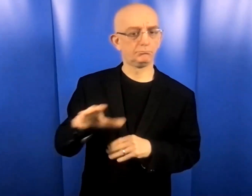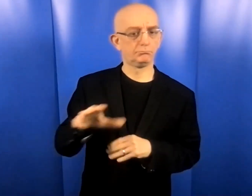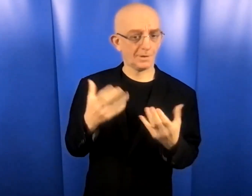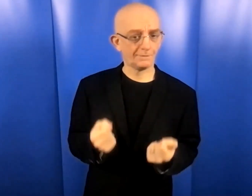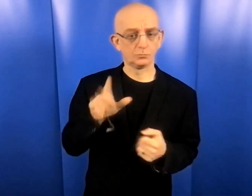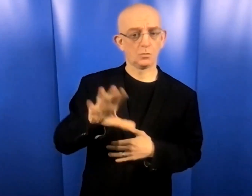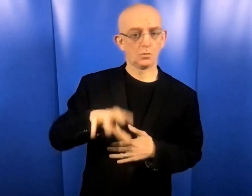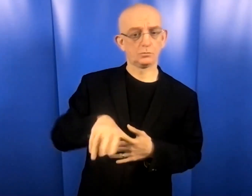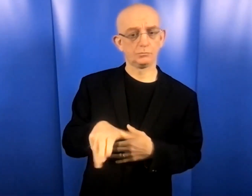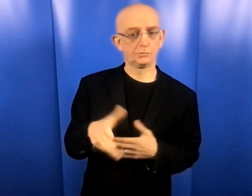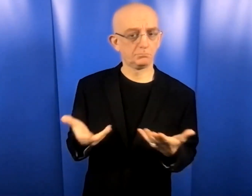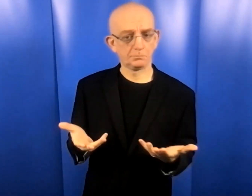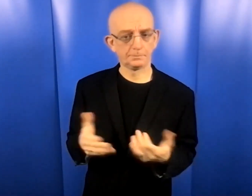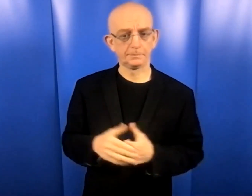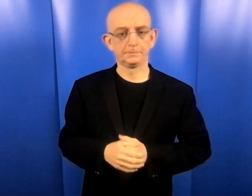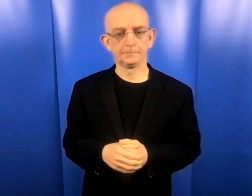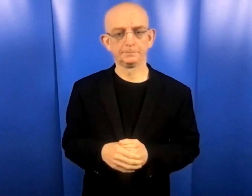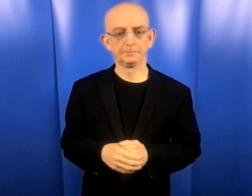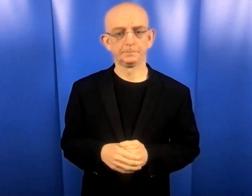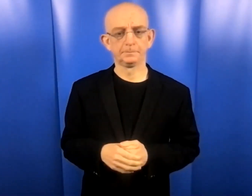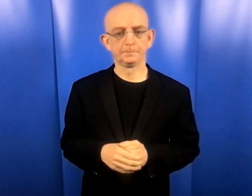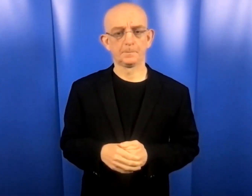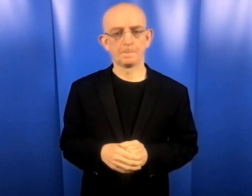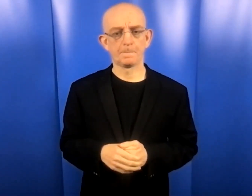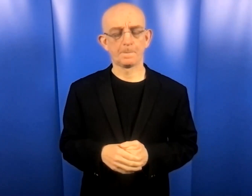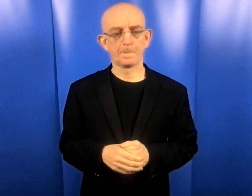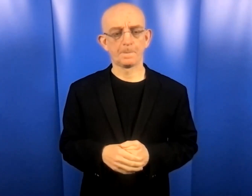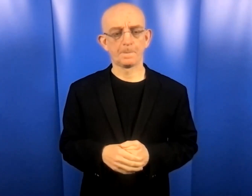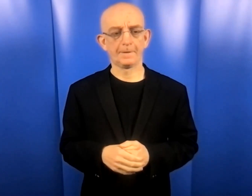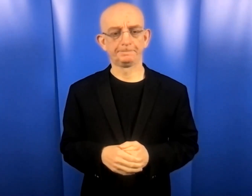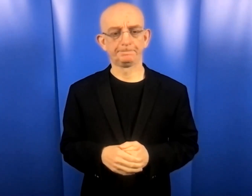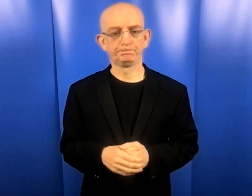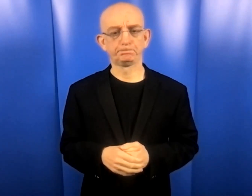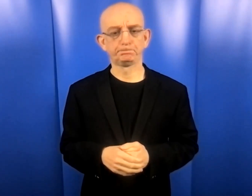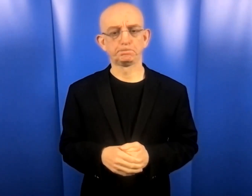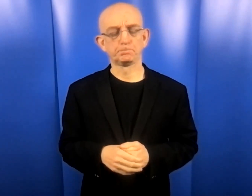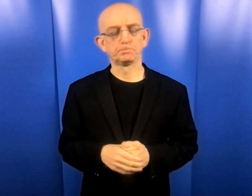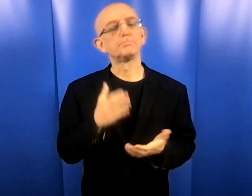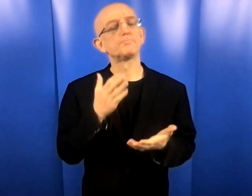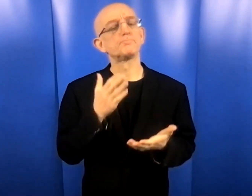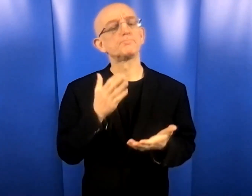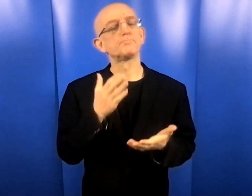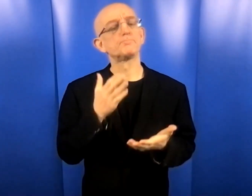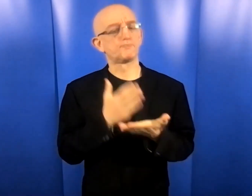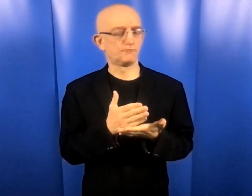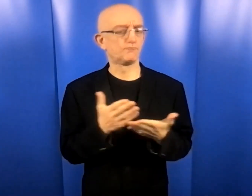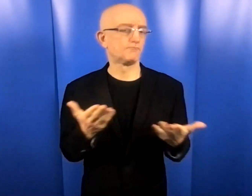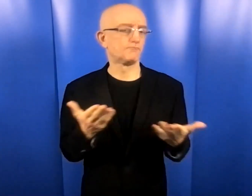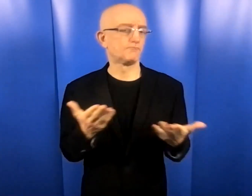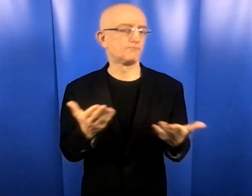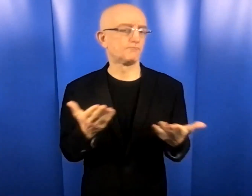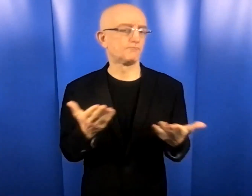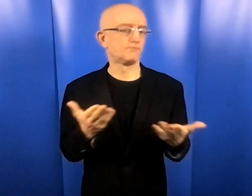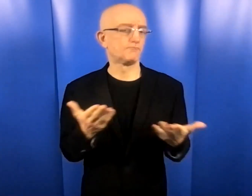we, in fact, as a union of persons, it's a legal representative of people with disabilities. Even before